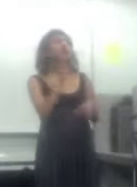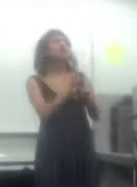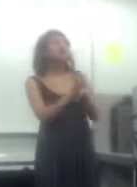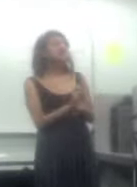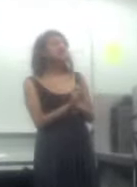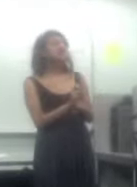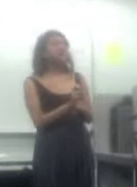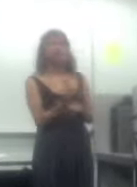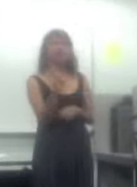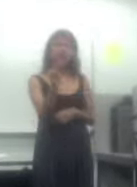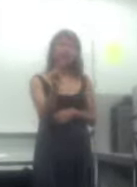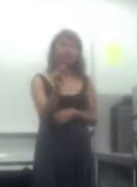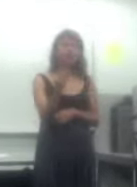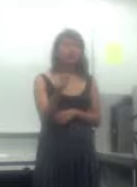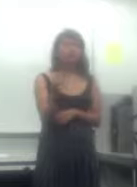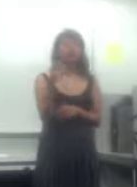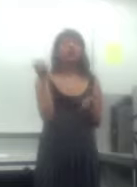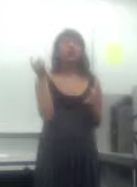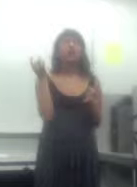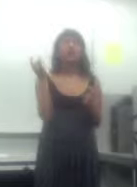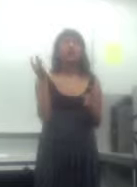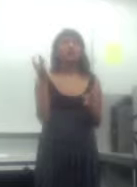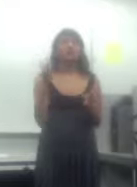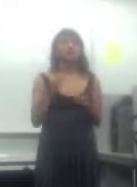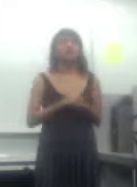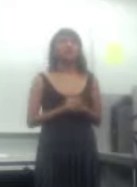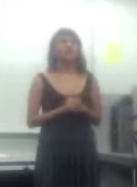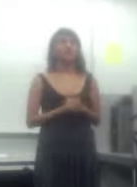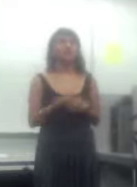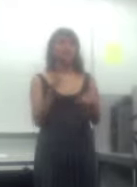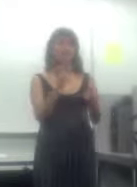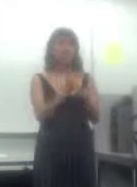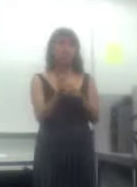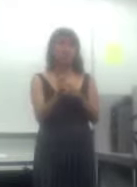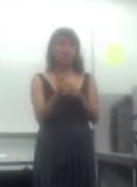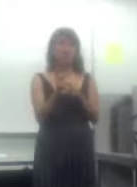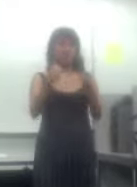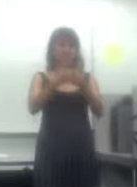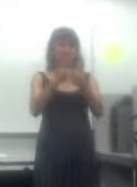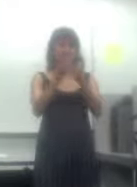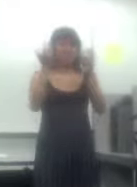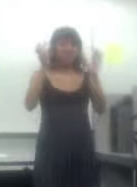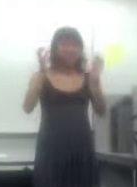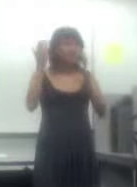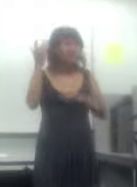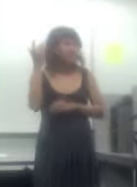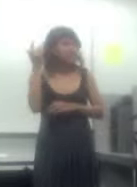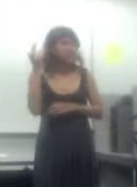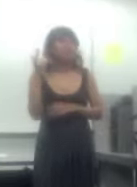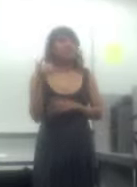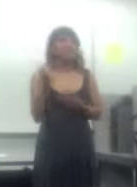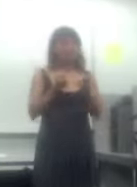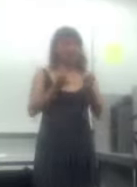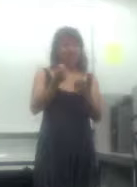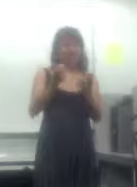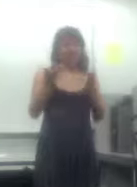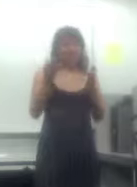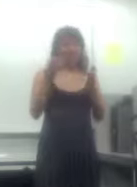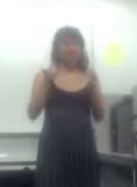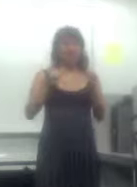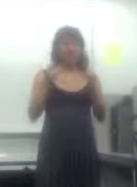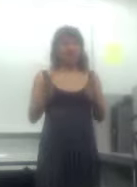it stays with you after you leave because the hockey players, they're so sweaty that you can see the steam coming off of their